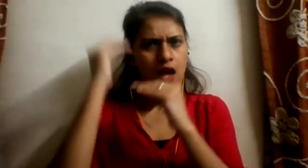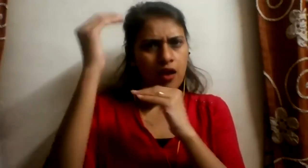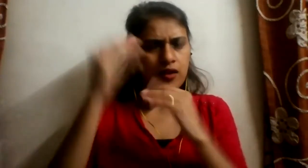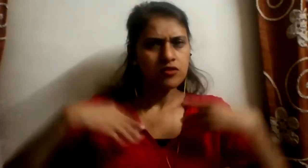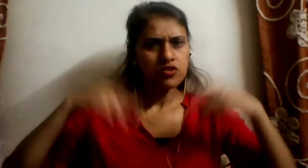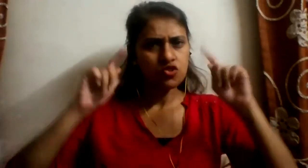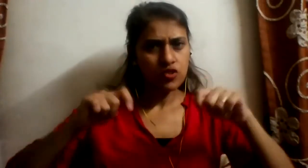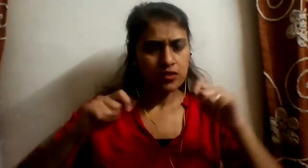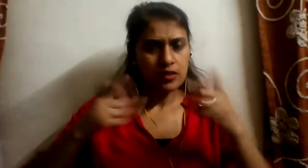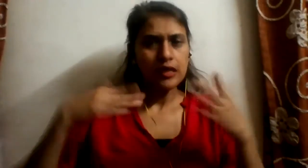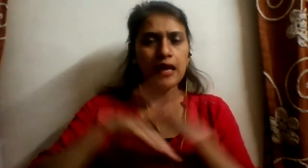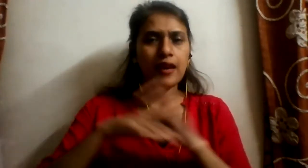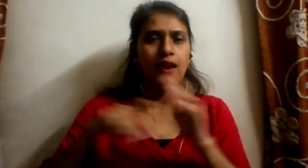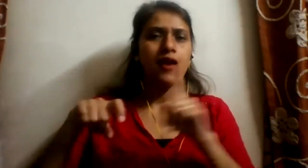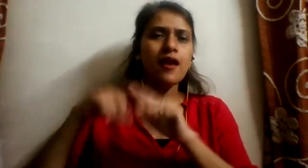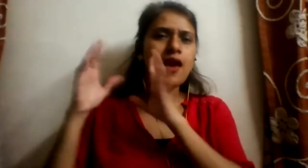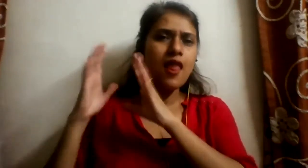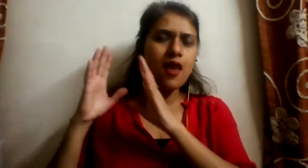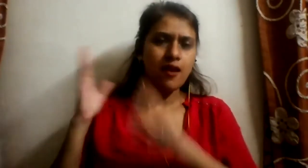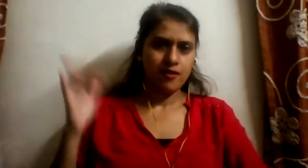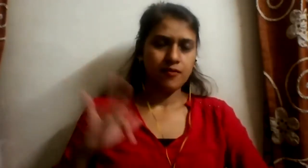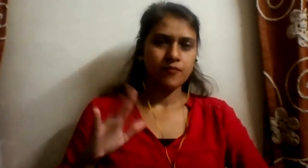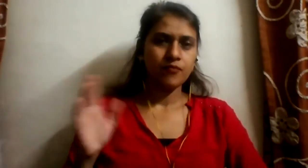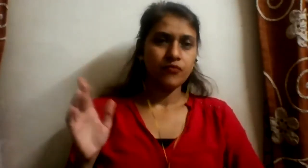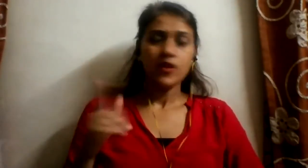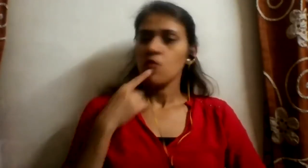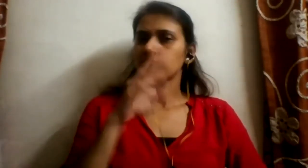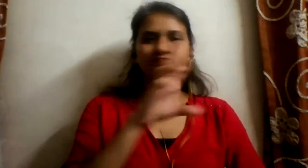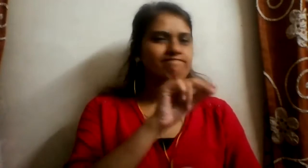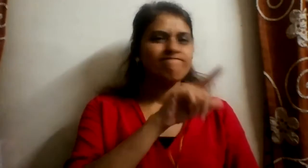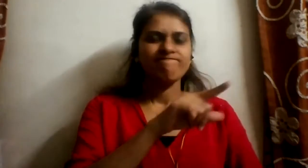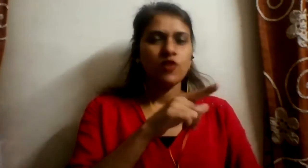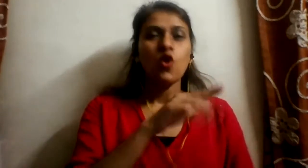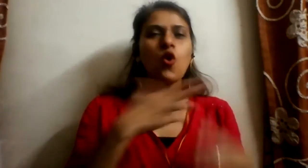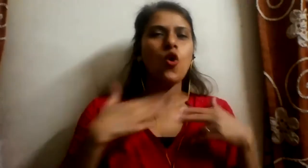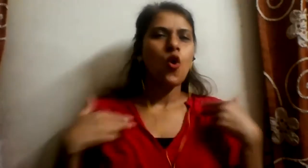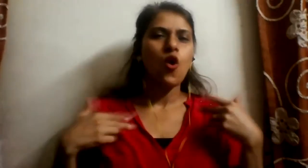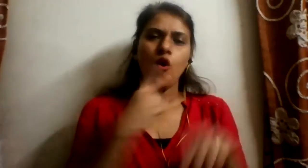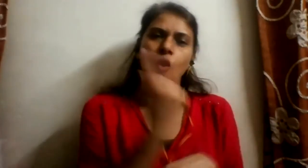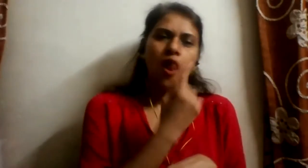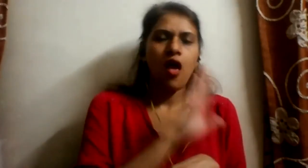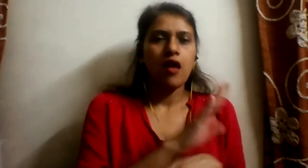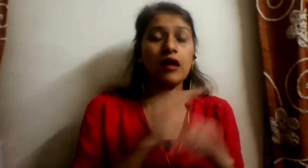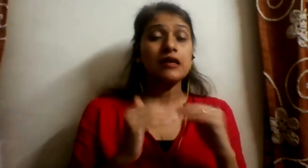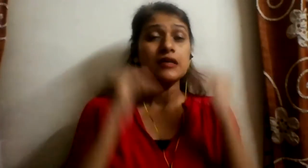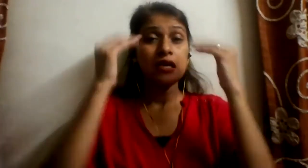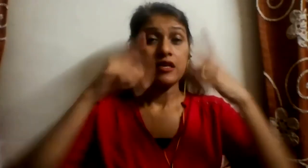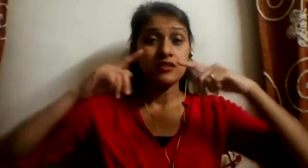Kerala. And he was denied, saying that you are blind, you cannot become a judge. And we took it up in the